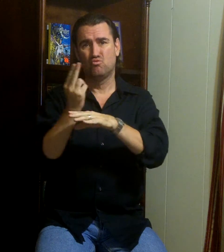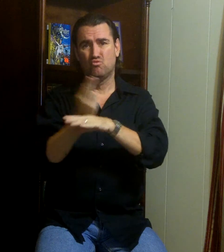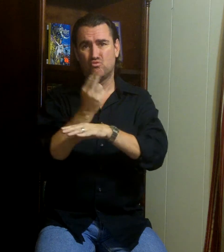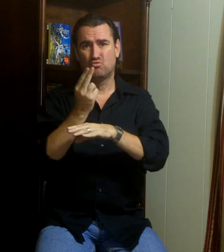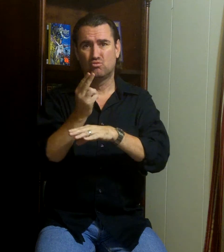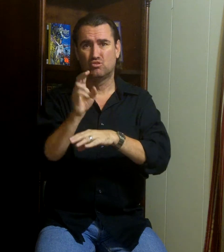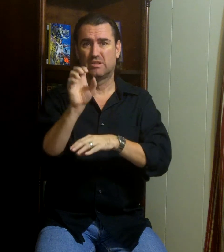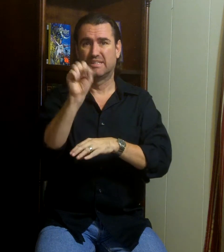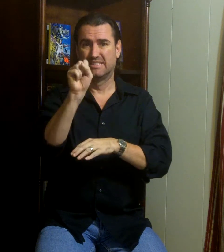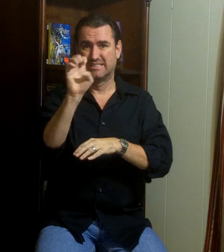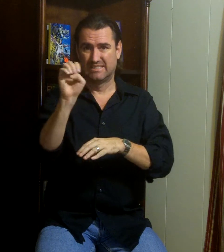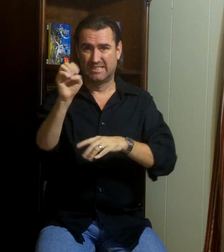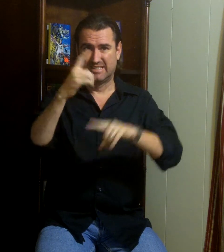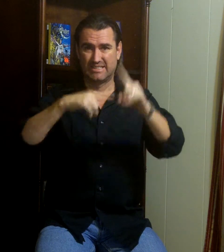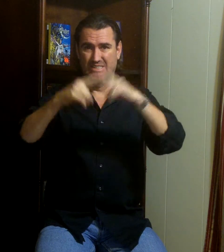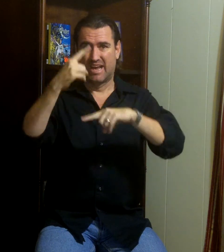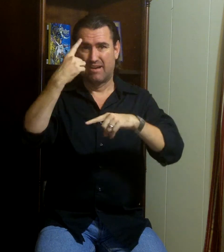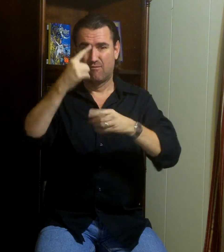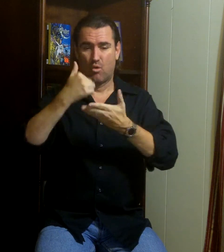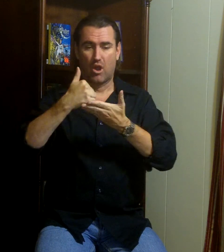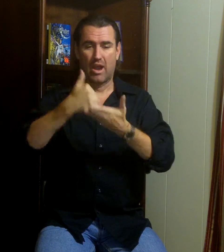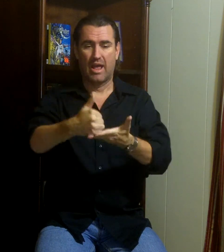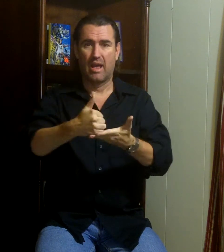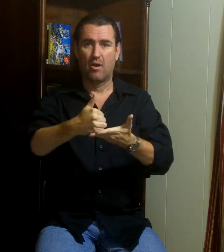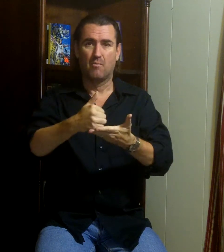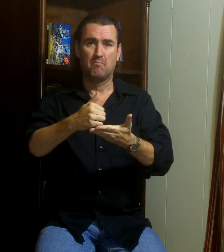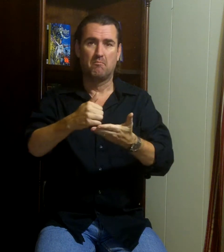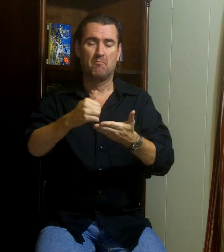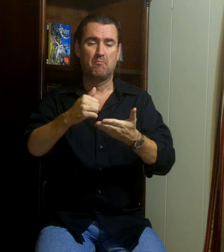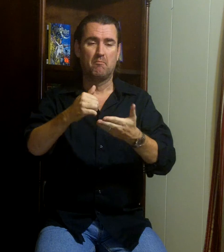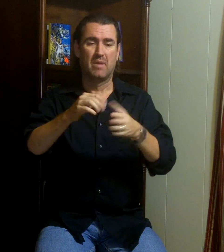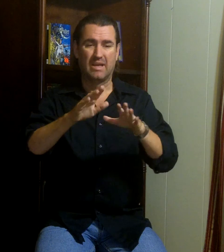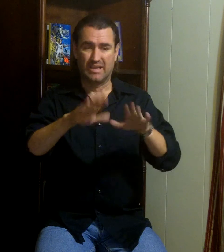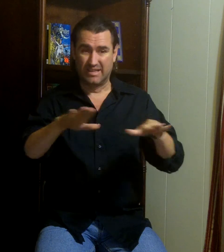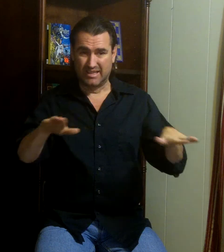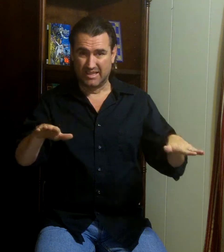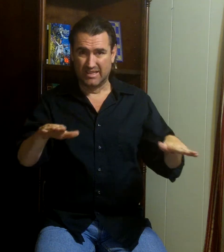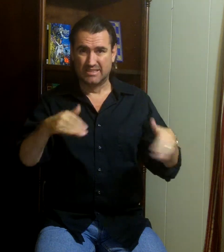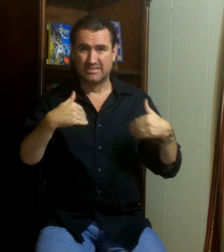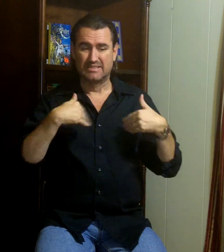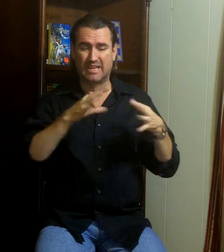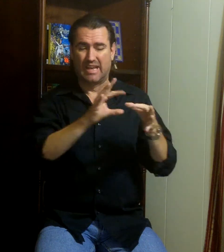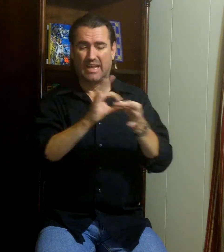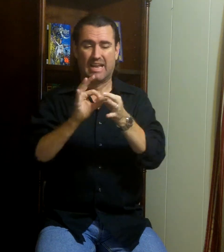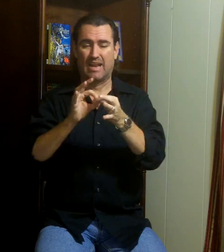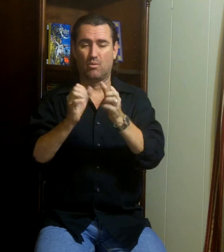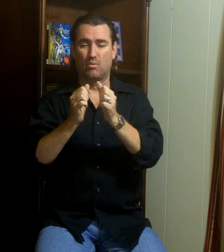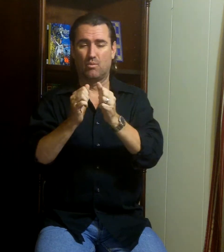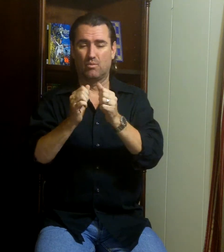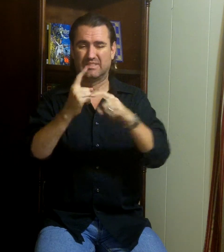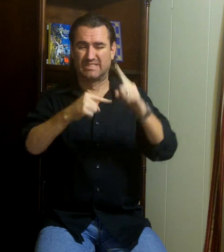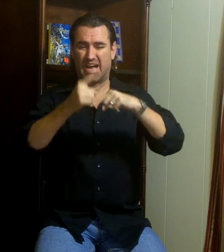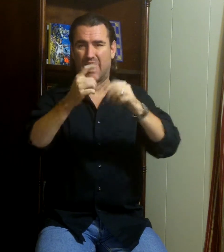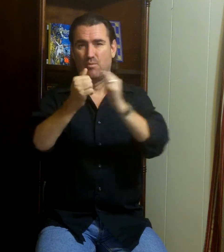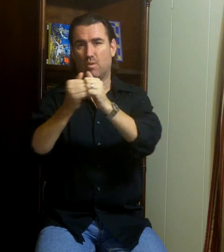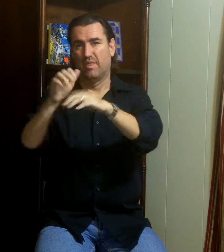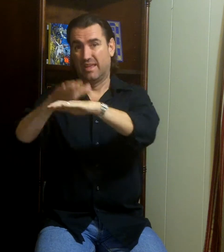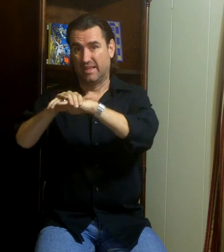to help kids make some connections to English. Whether or not you agree with that, it